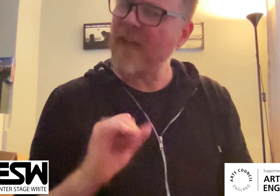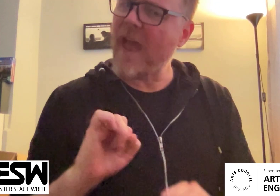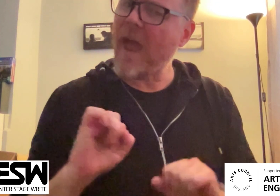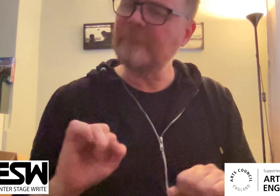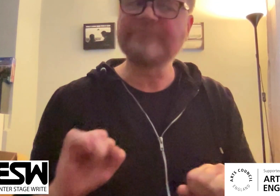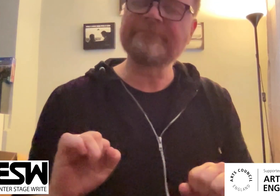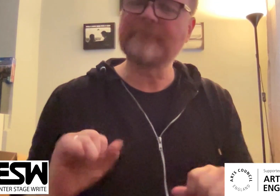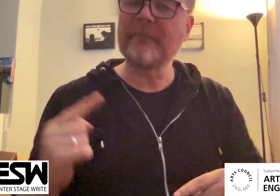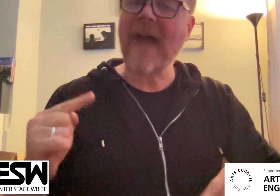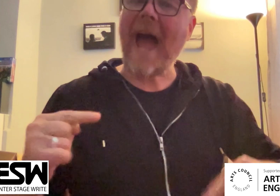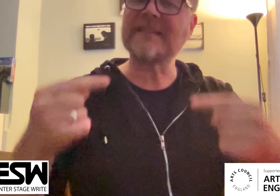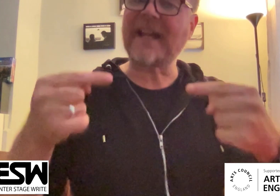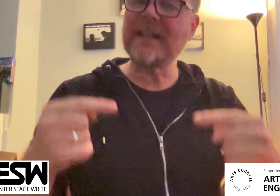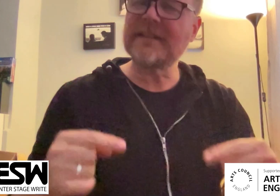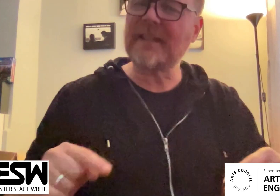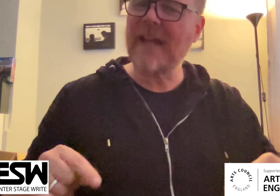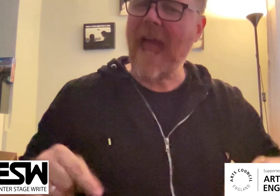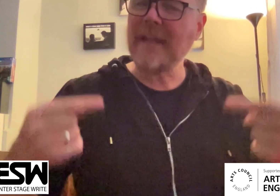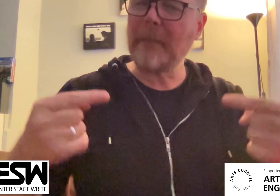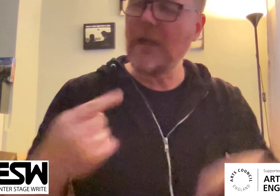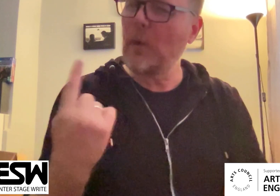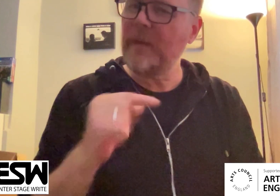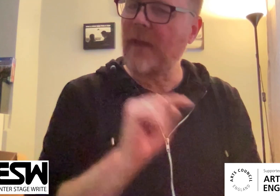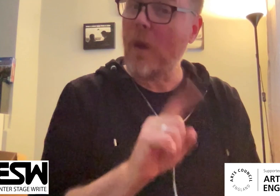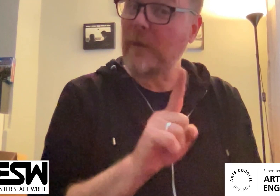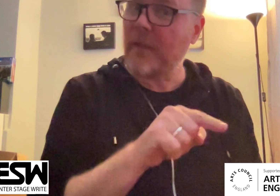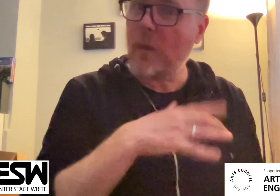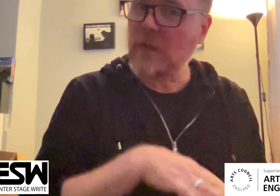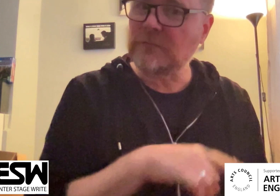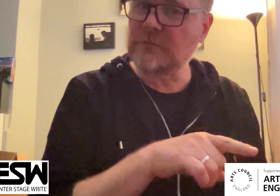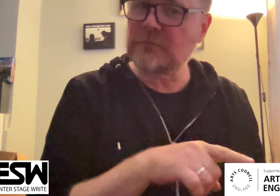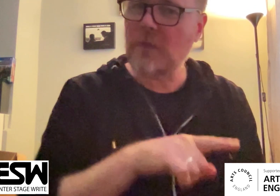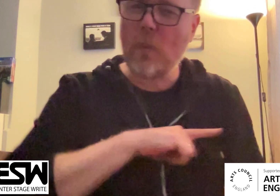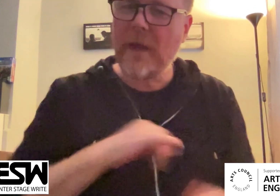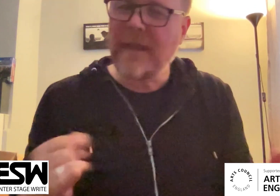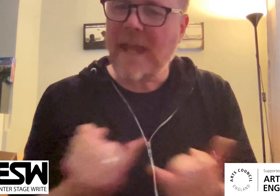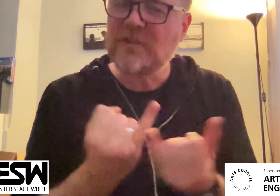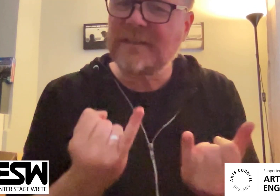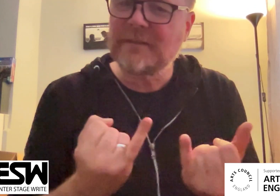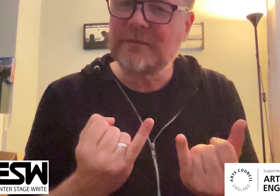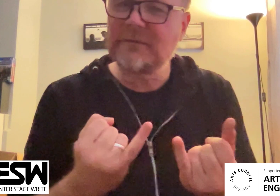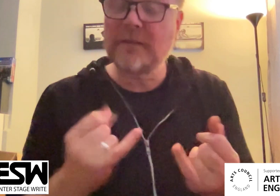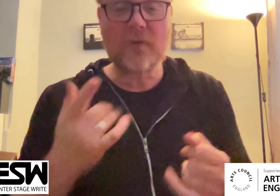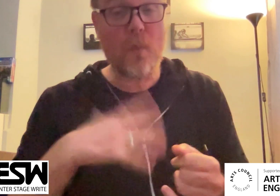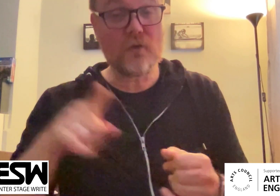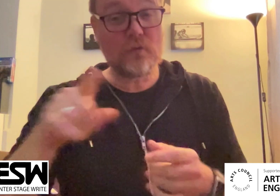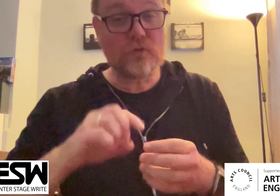Who are their antagonists? And what do their antagonists want? Why are these two people clashing? You